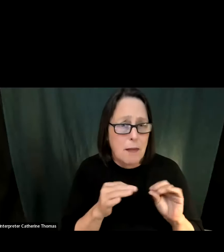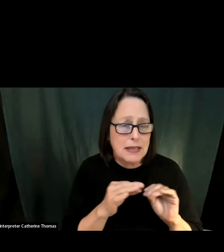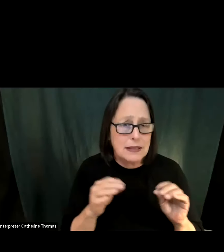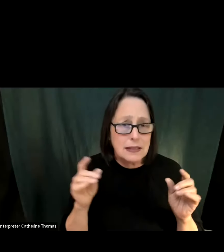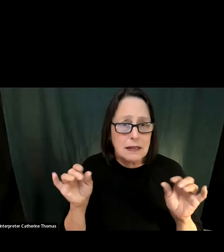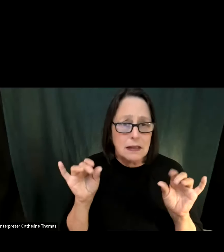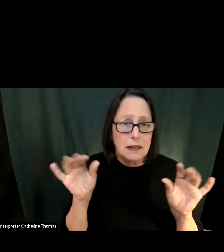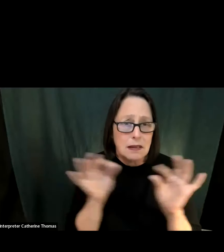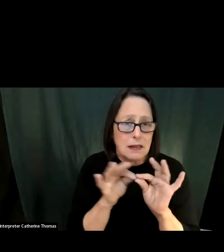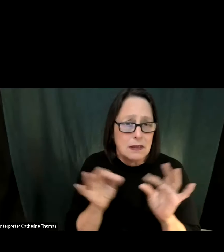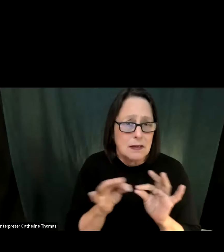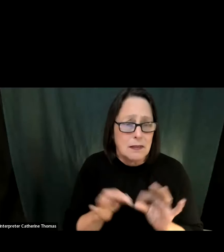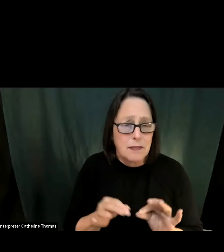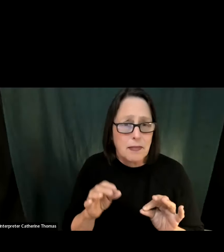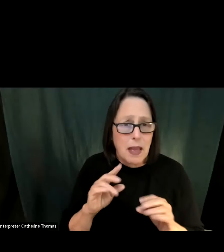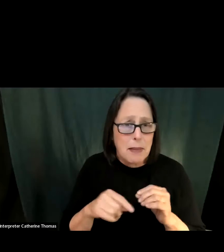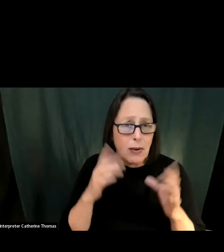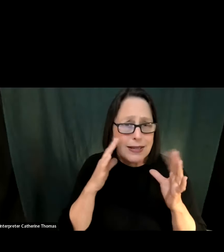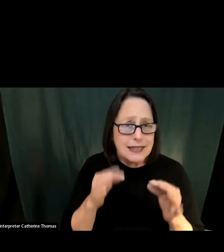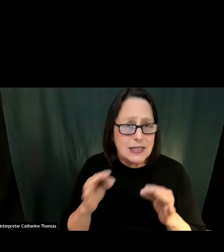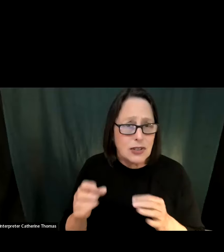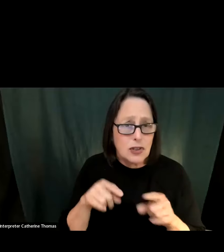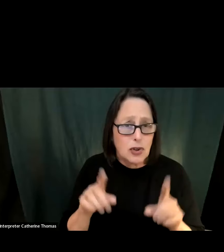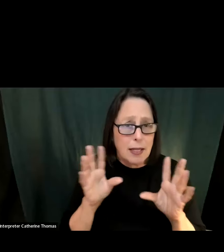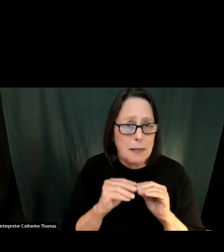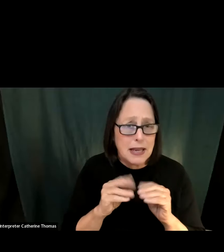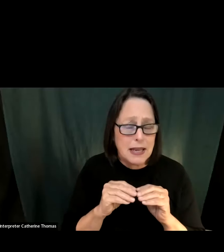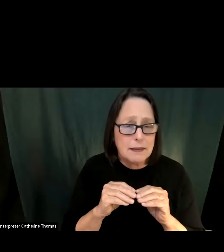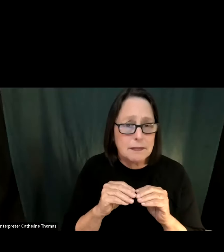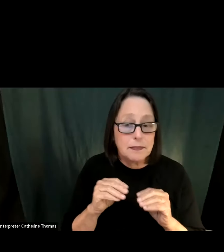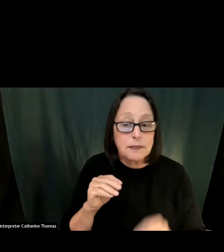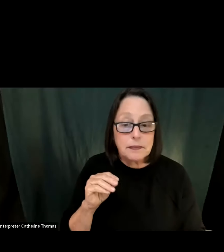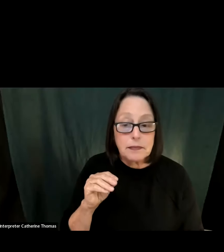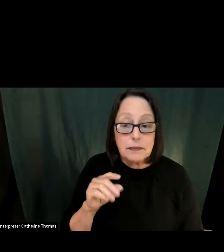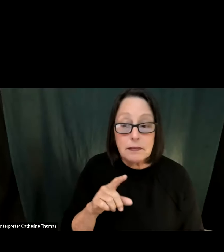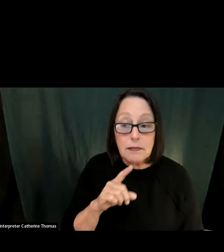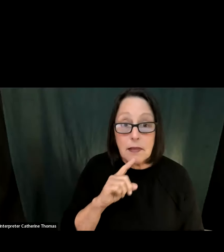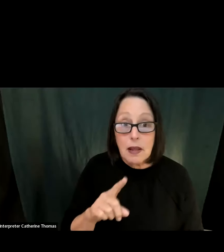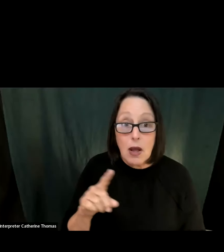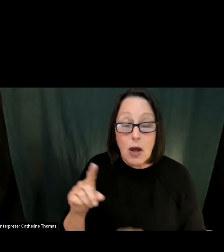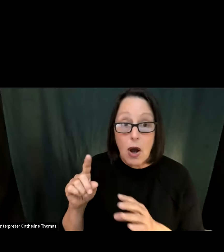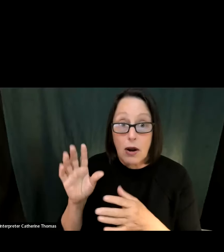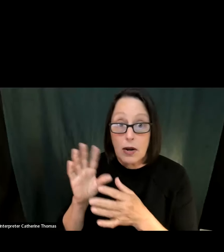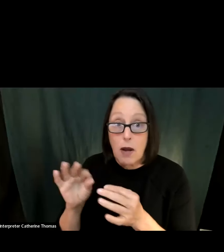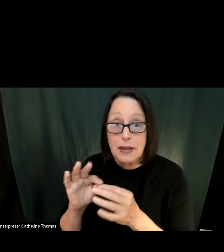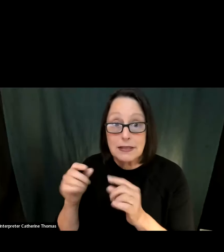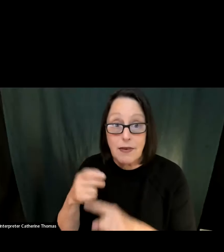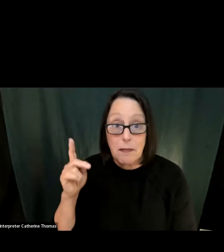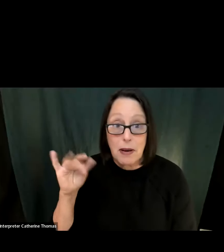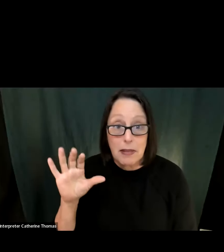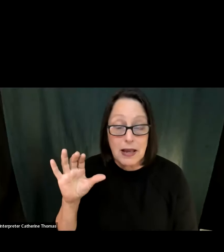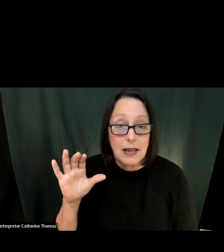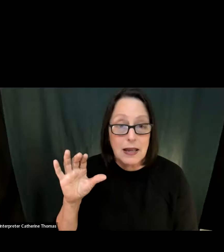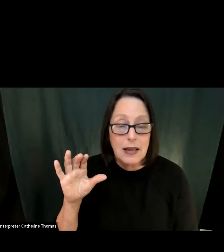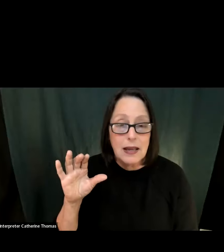making decisions around in the meeting? Our comments even refer to, I think coding is the